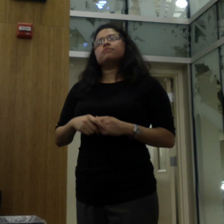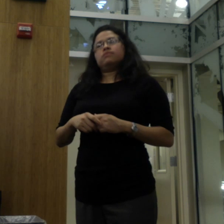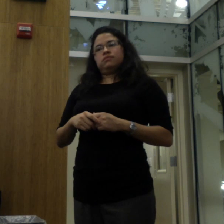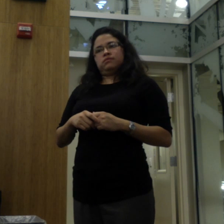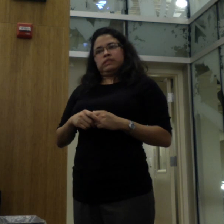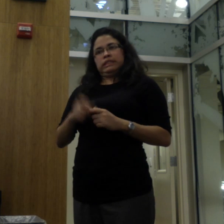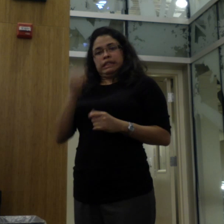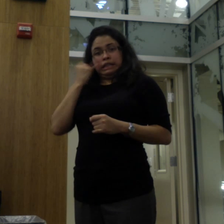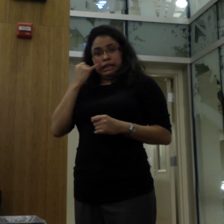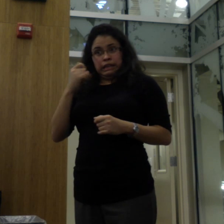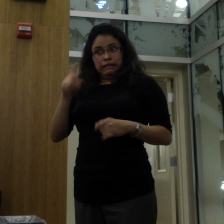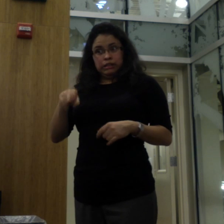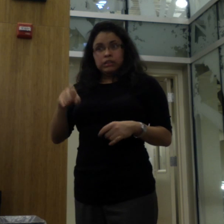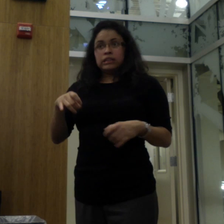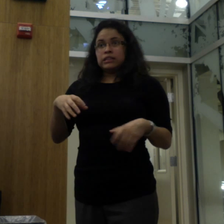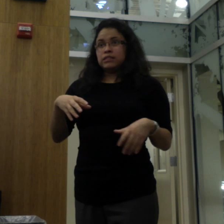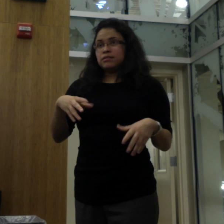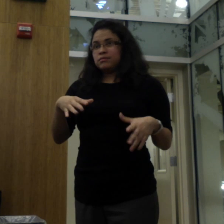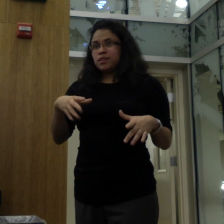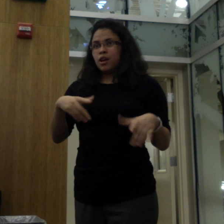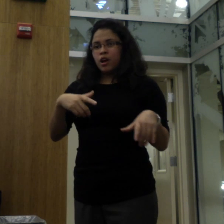are on the go and you have a tent,